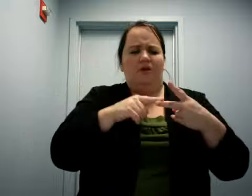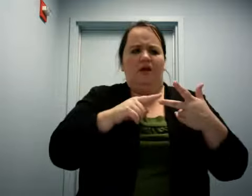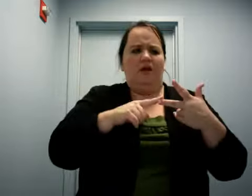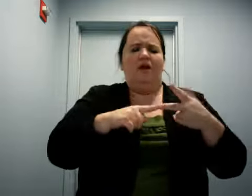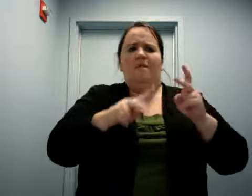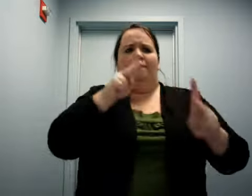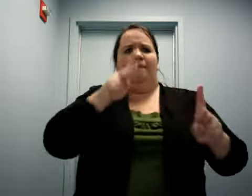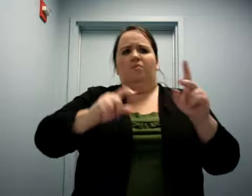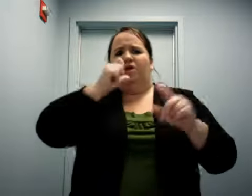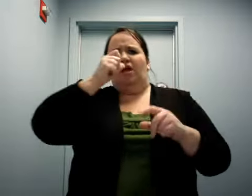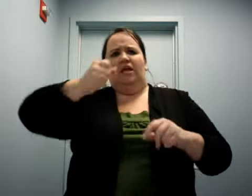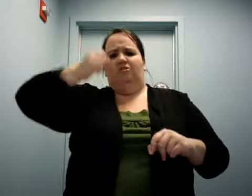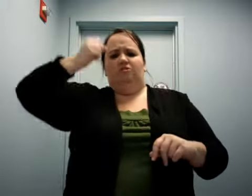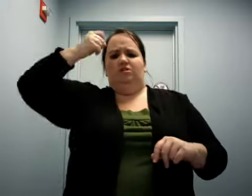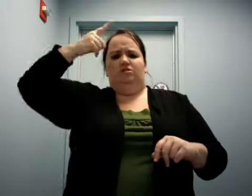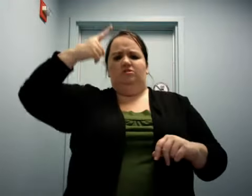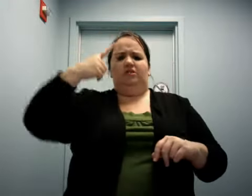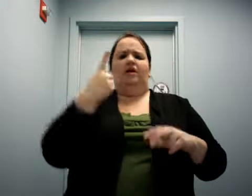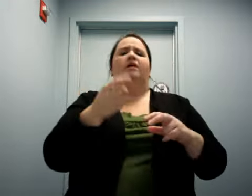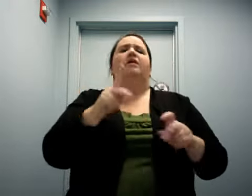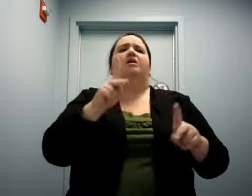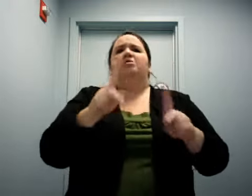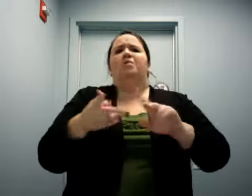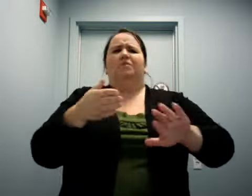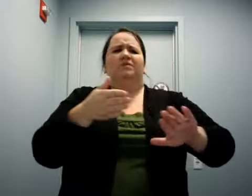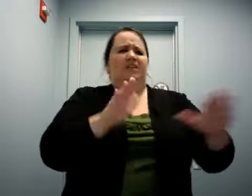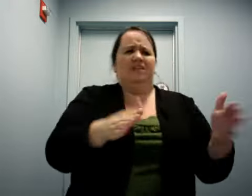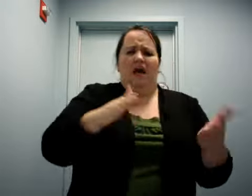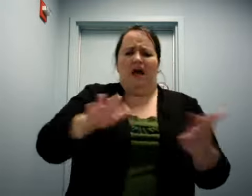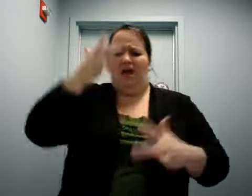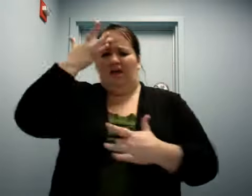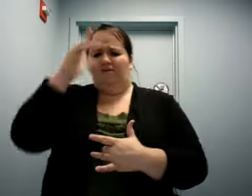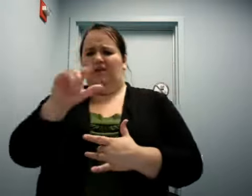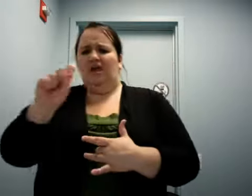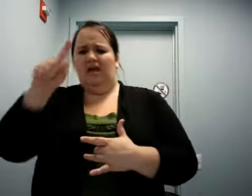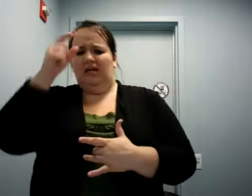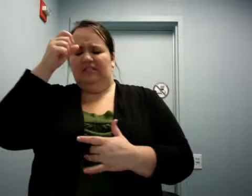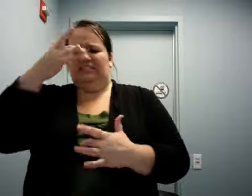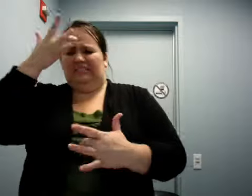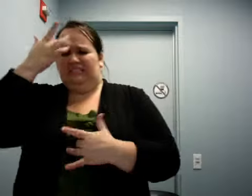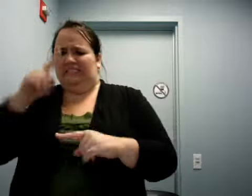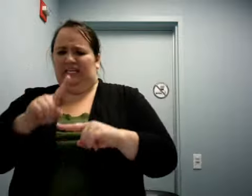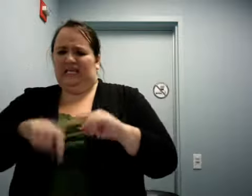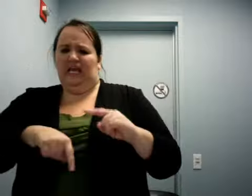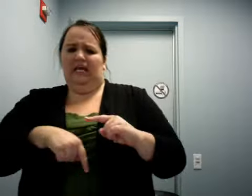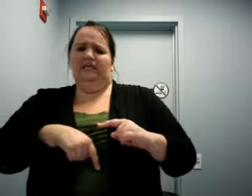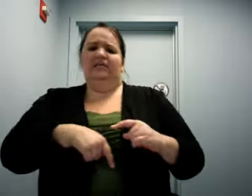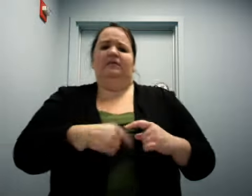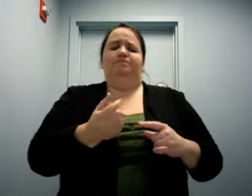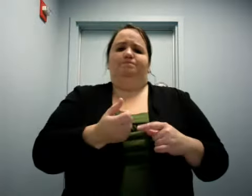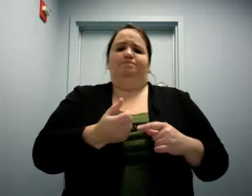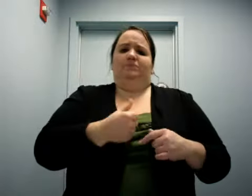wars, dying of poverty and AIDS, unable to speak for themselves, and waiting to be saved by a kind,